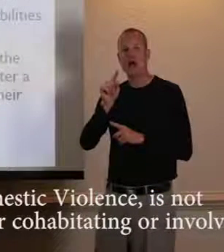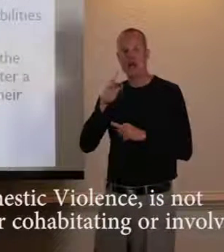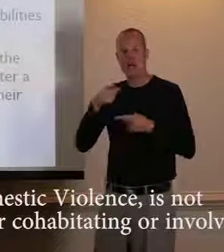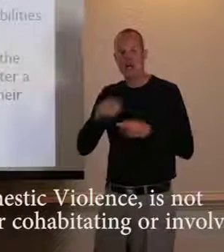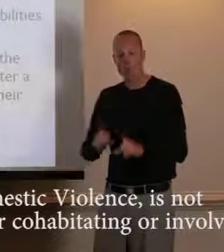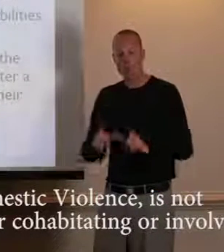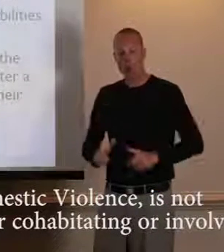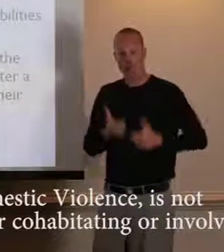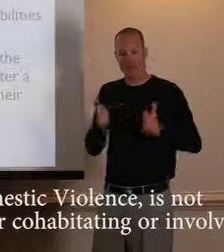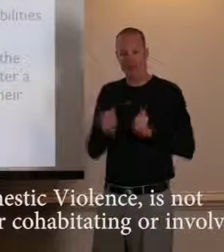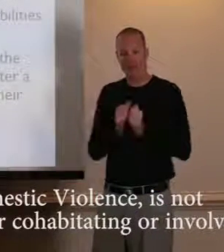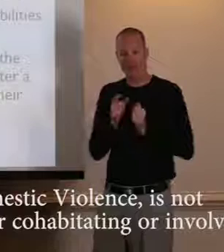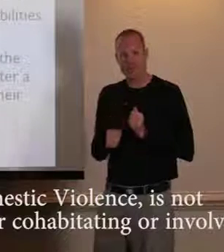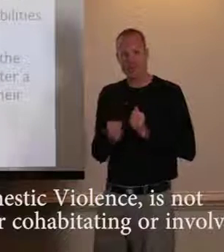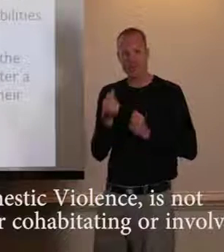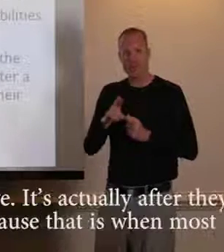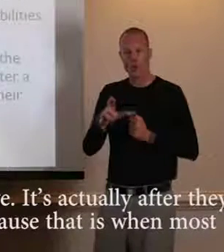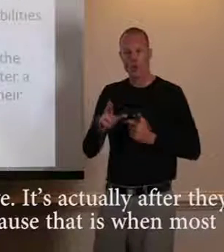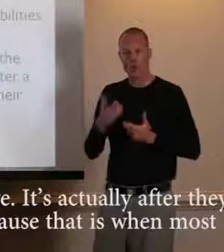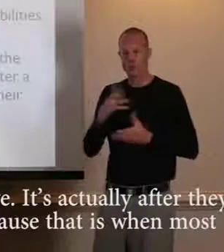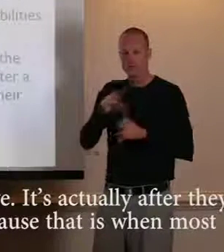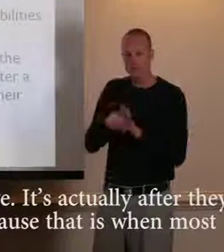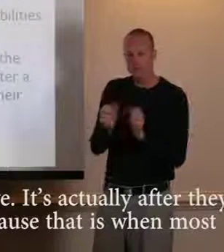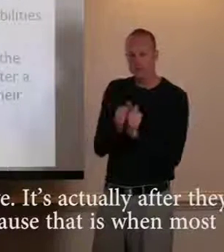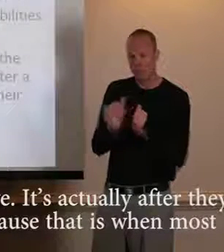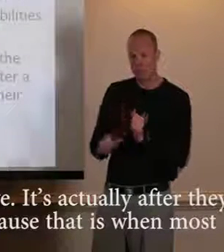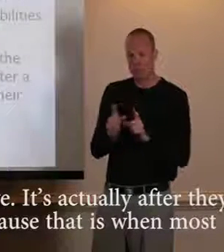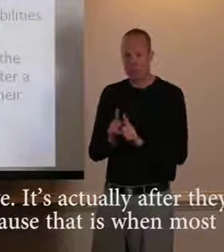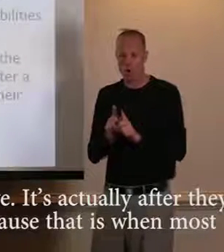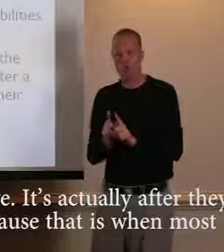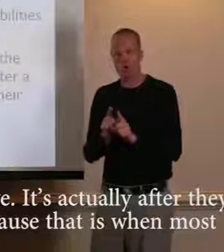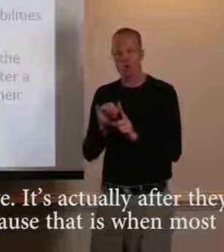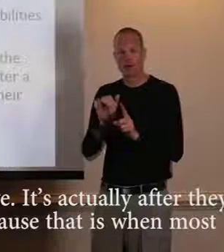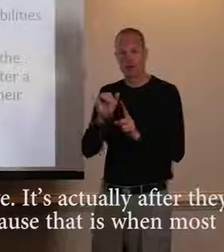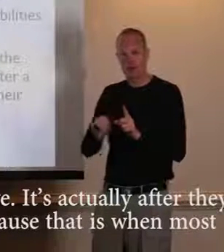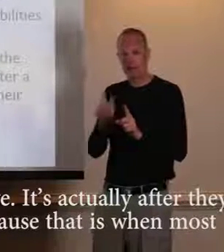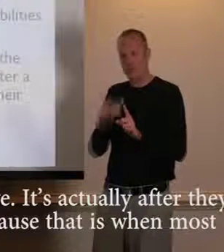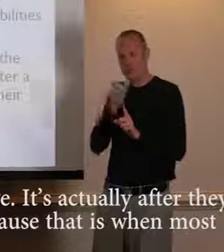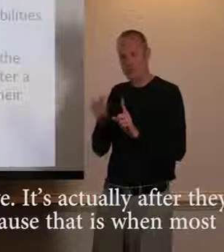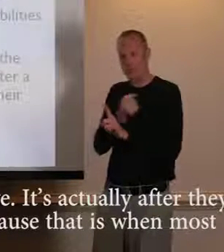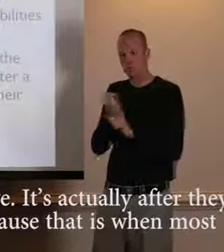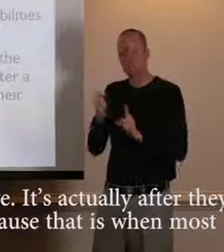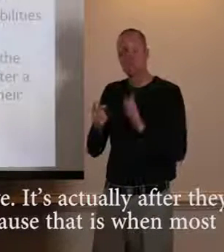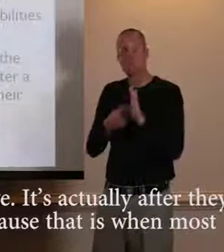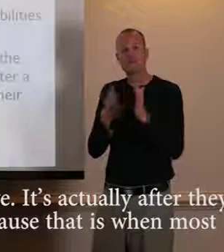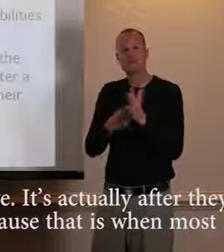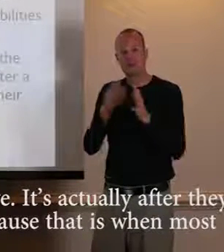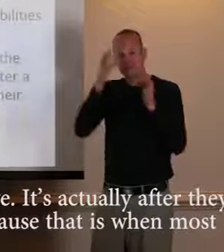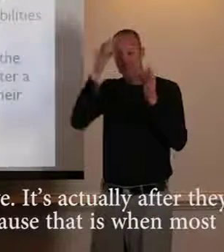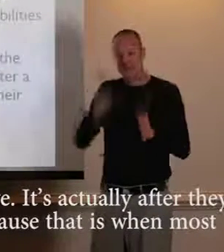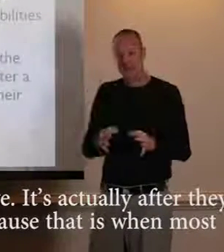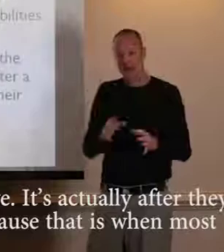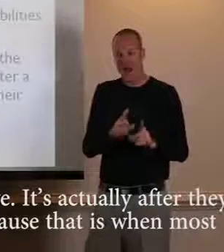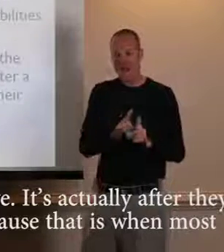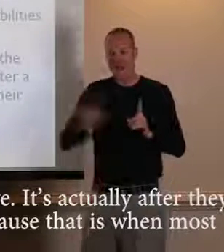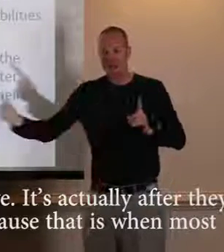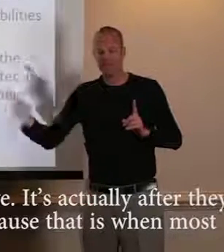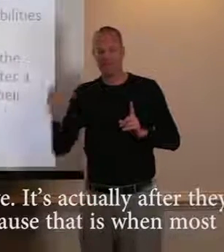living or cohabitating or involved with the partner who's abusive. It's actually after they've made that choice to leave, because that is